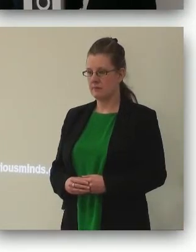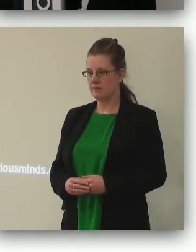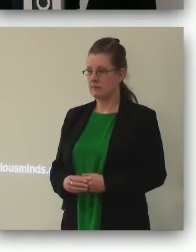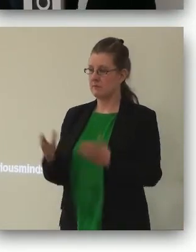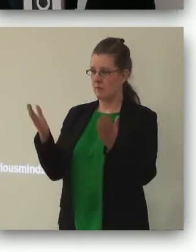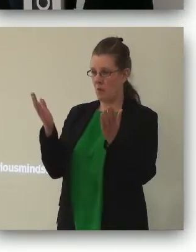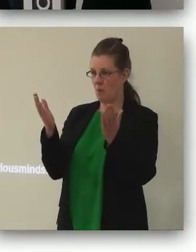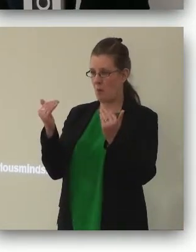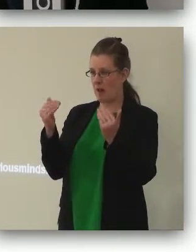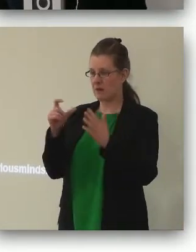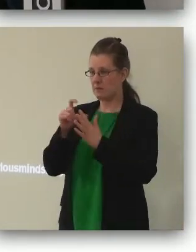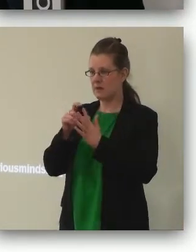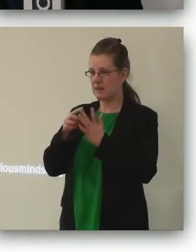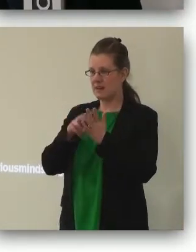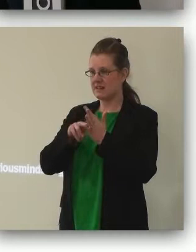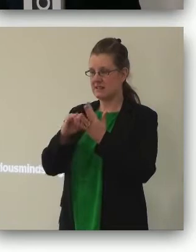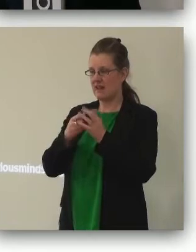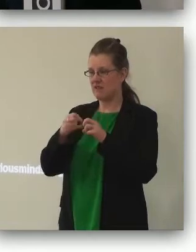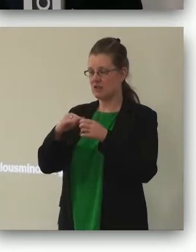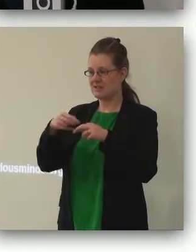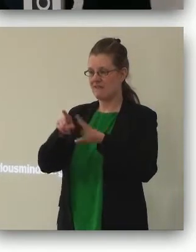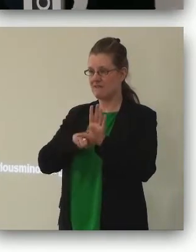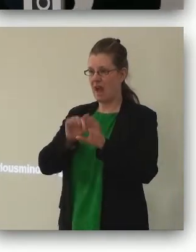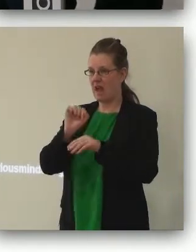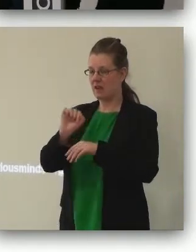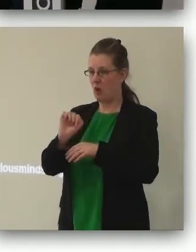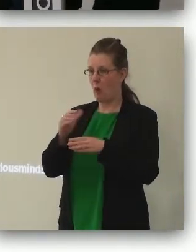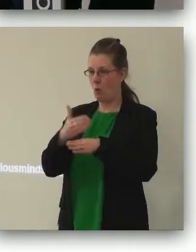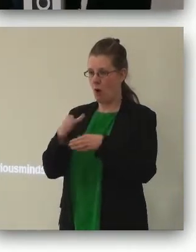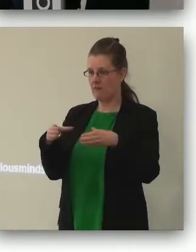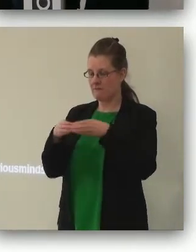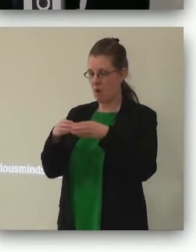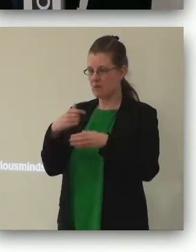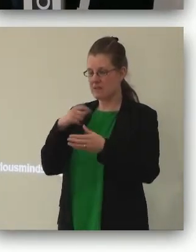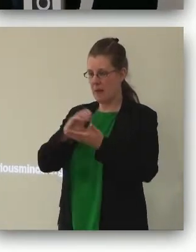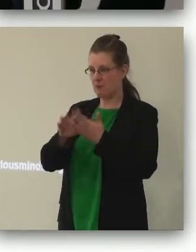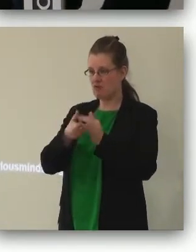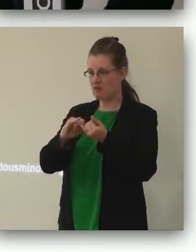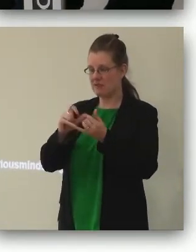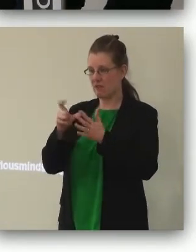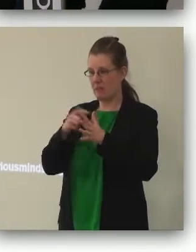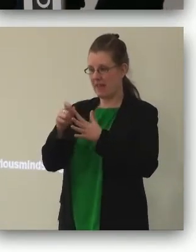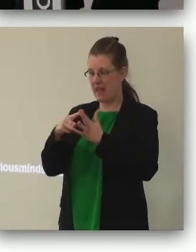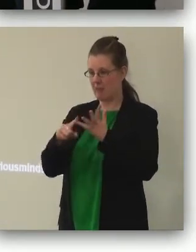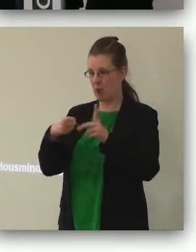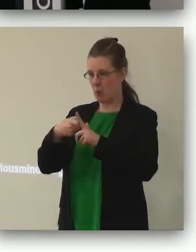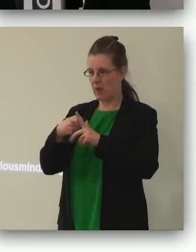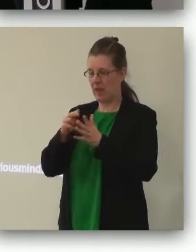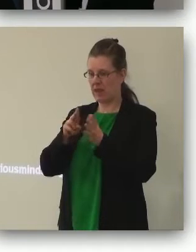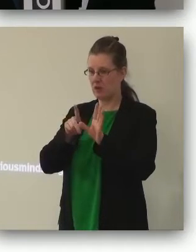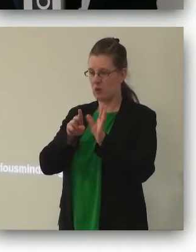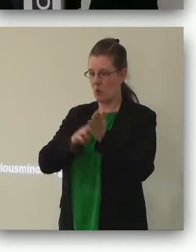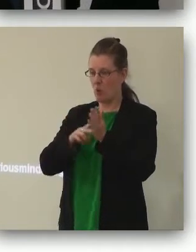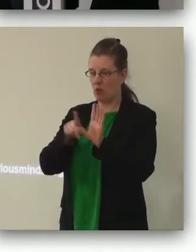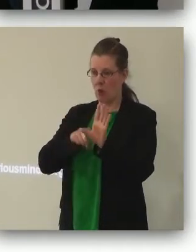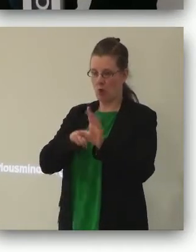So welcome to the Diversify Your Workforce seminar. I'm Chris from Cape UK in Yorkshire. And I'm Holly. I'm from